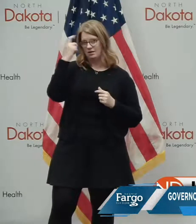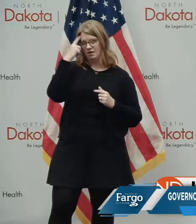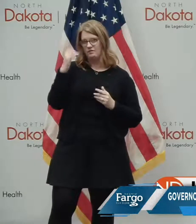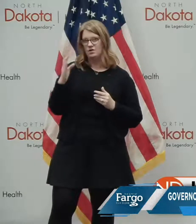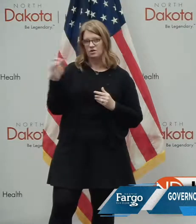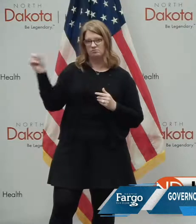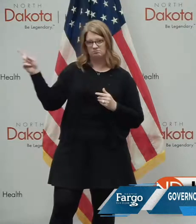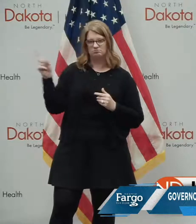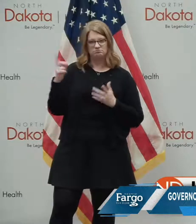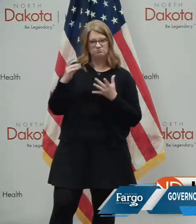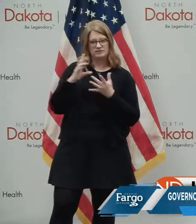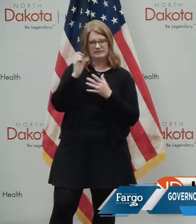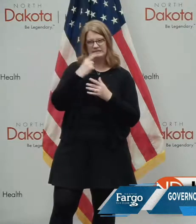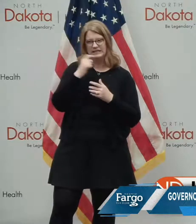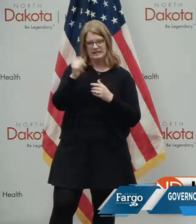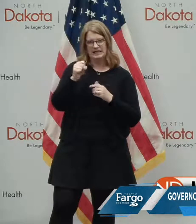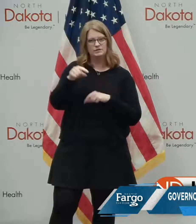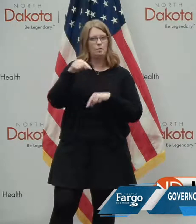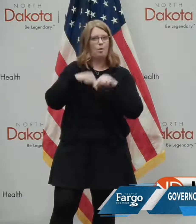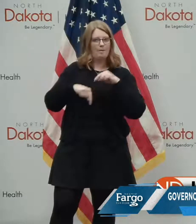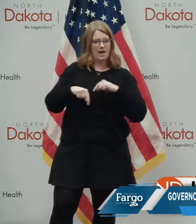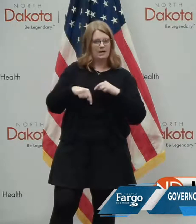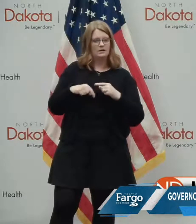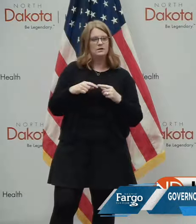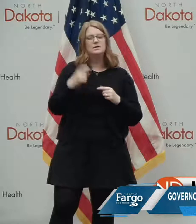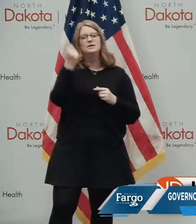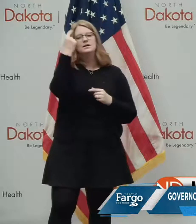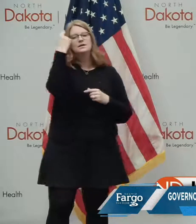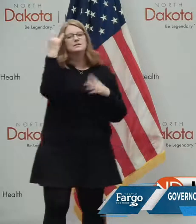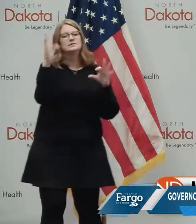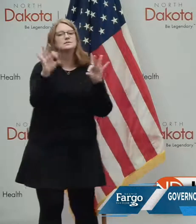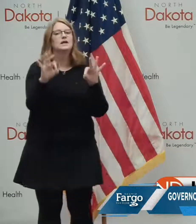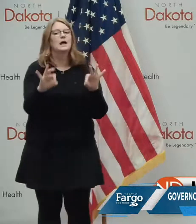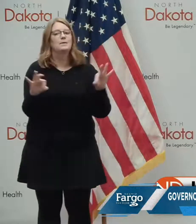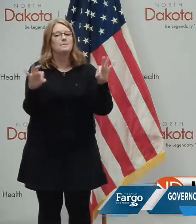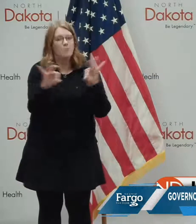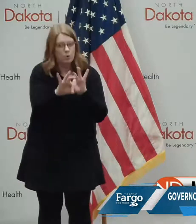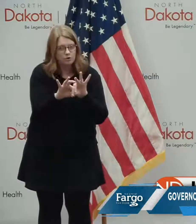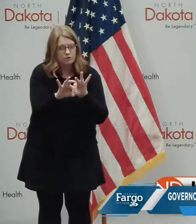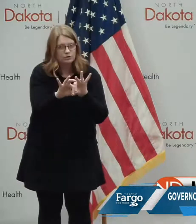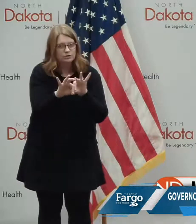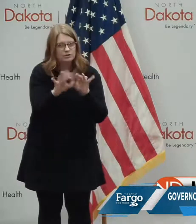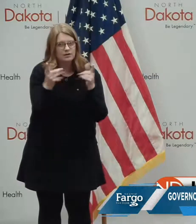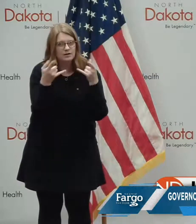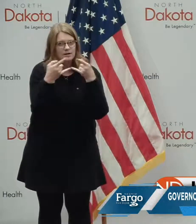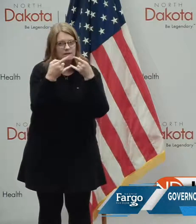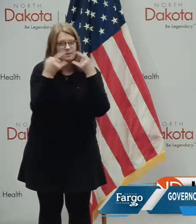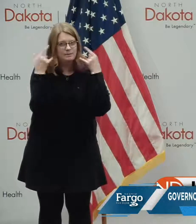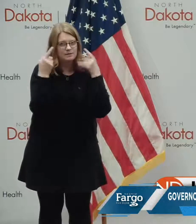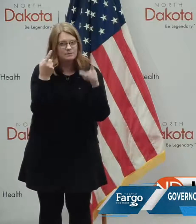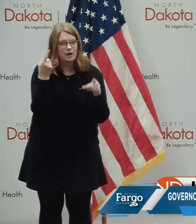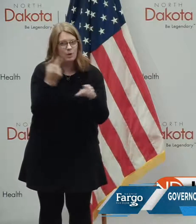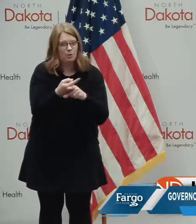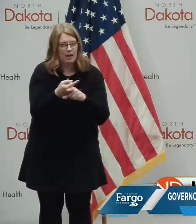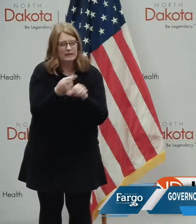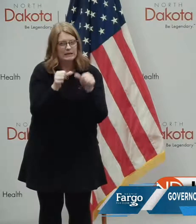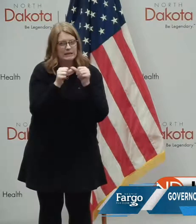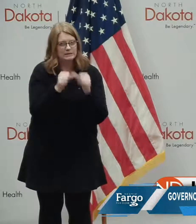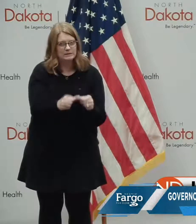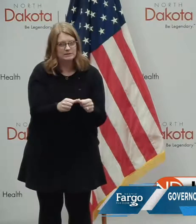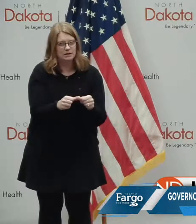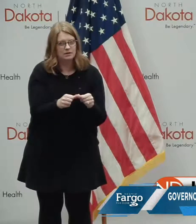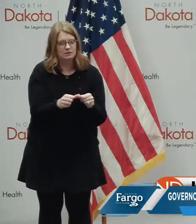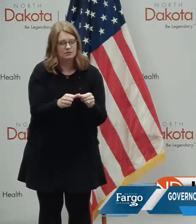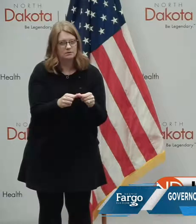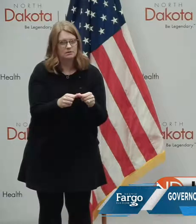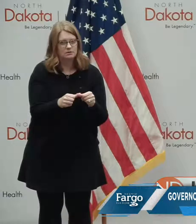will be retroactive. So what's important, though, is that the mask use be correct and consistent. And so,